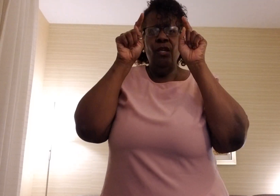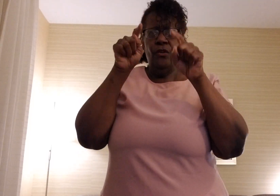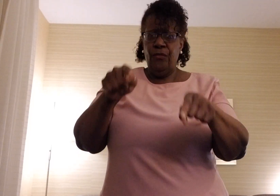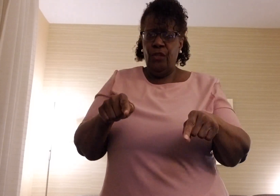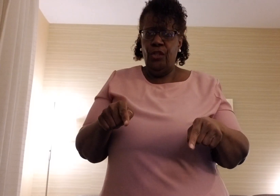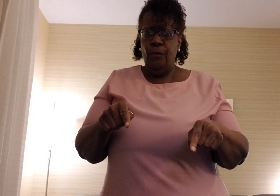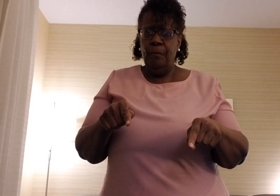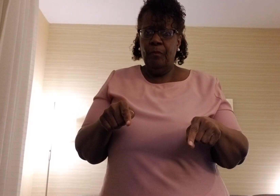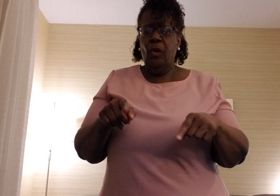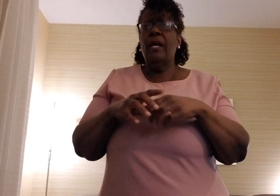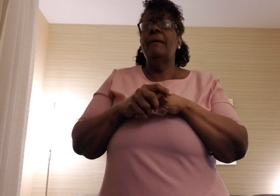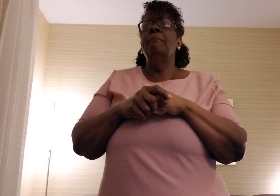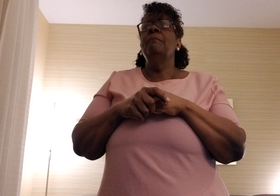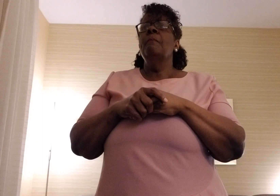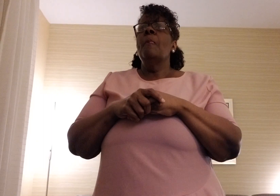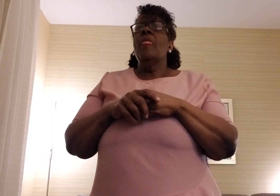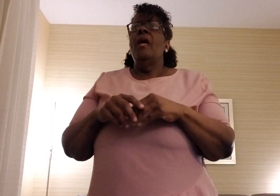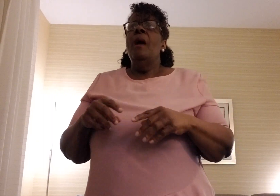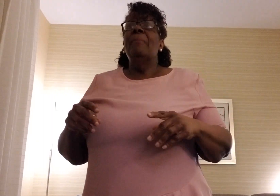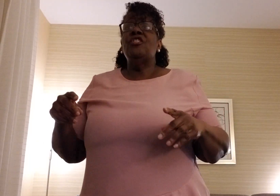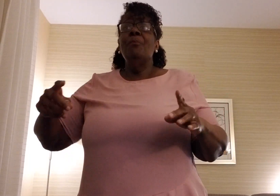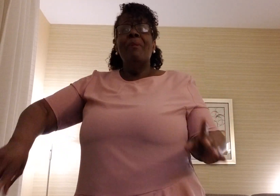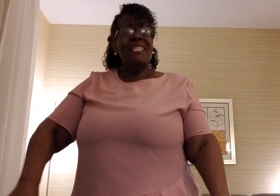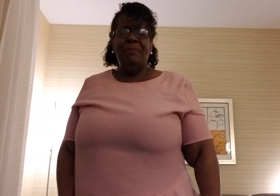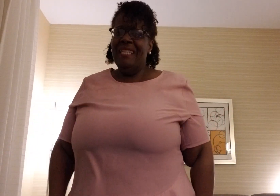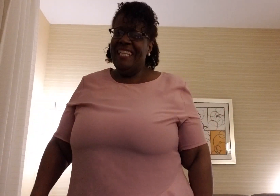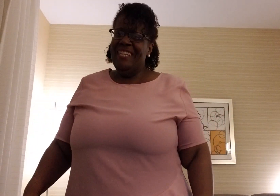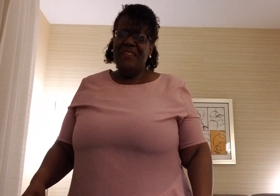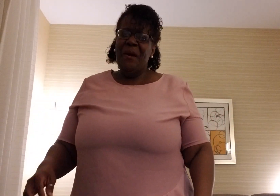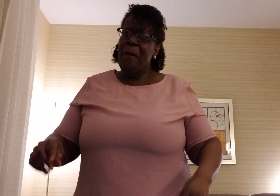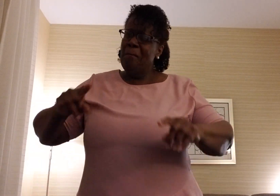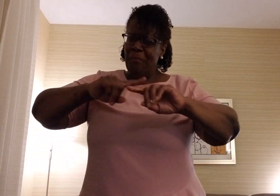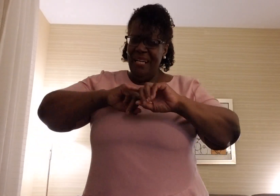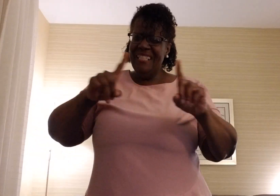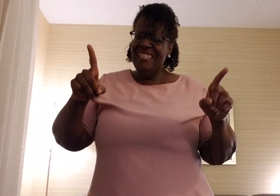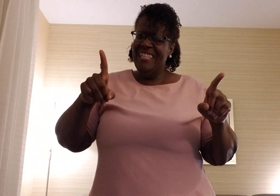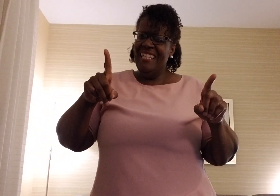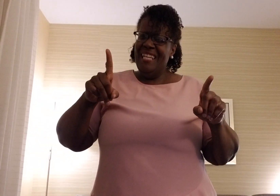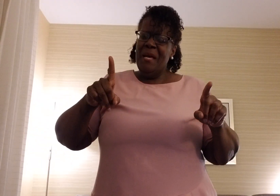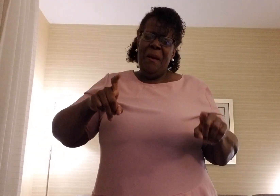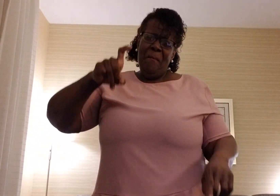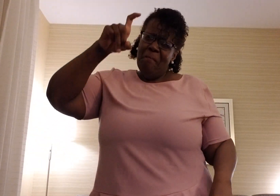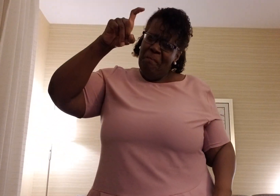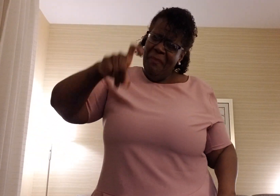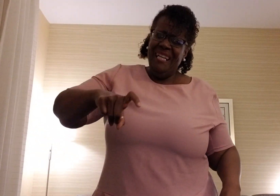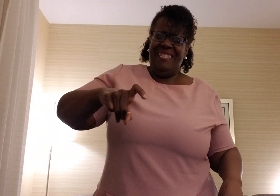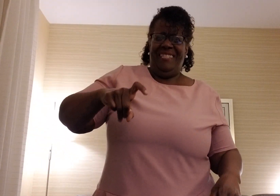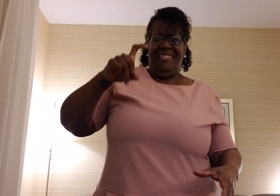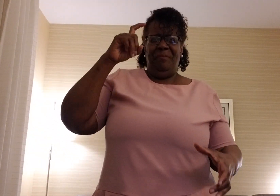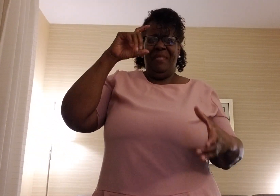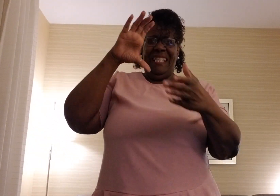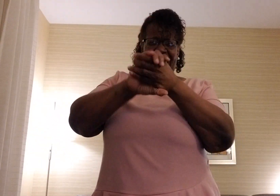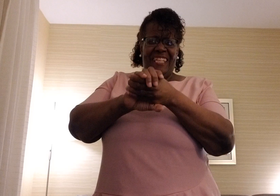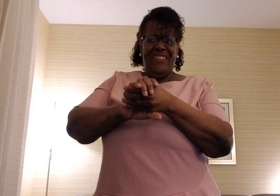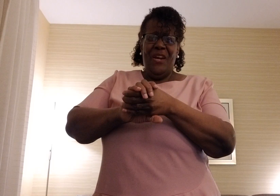for you, okay? But you must believe, but must believe,